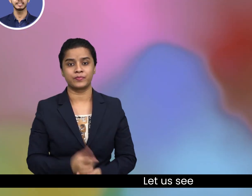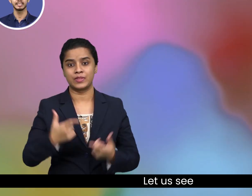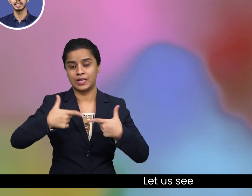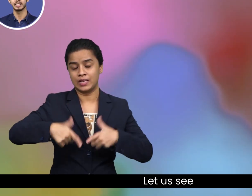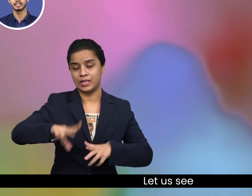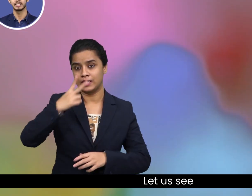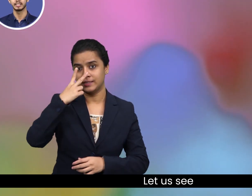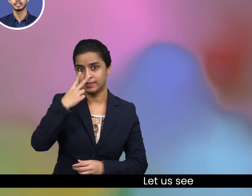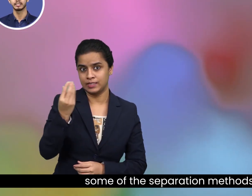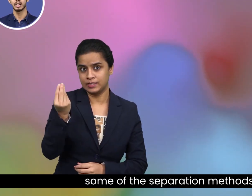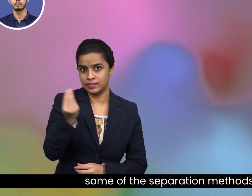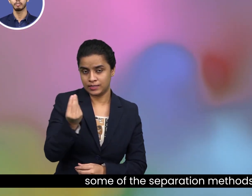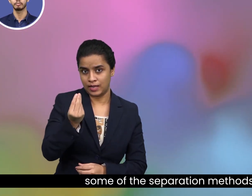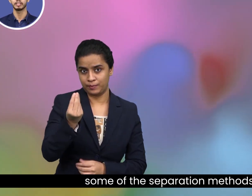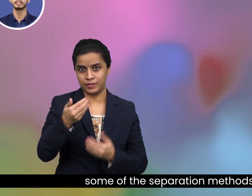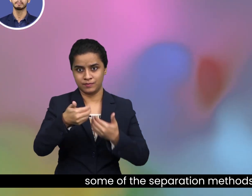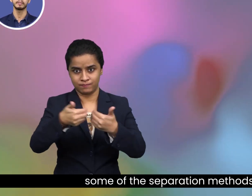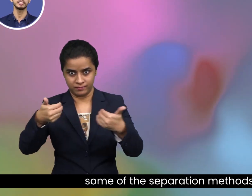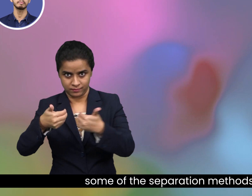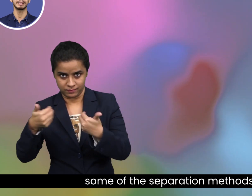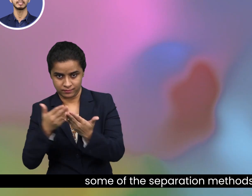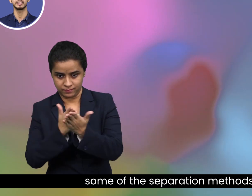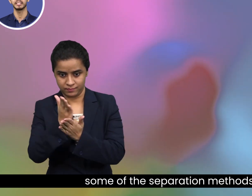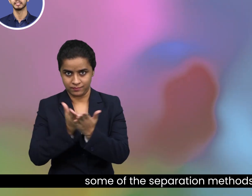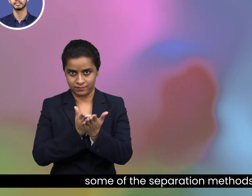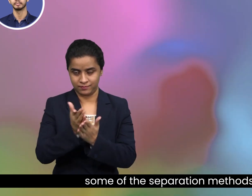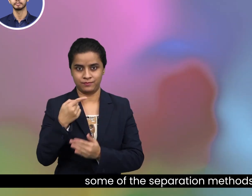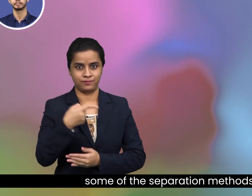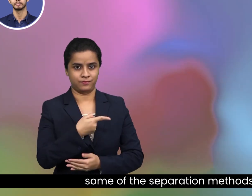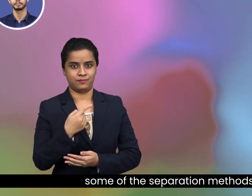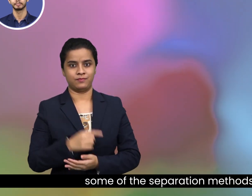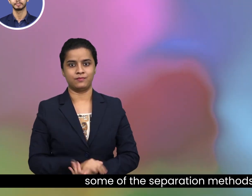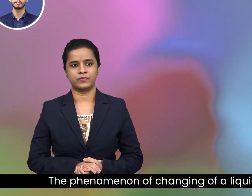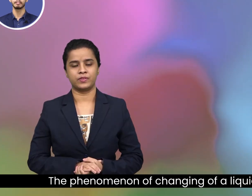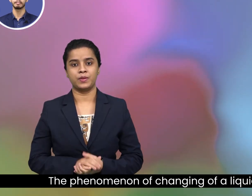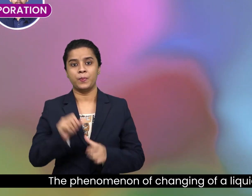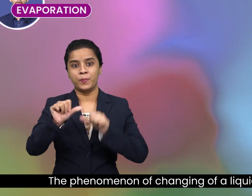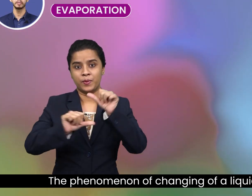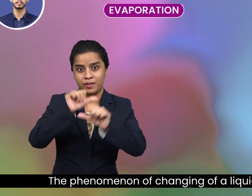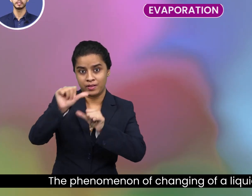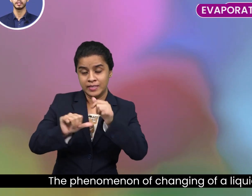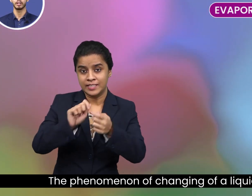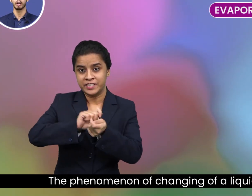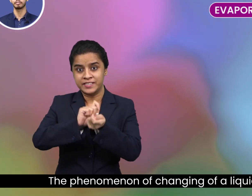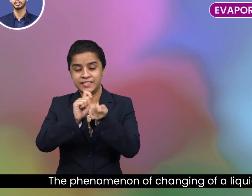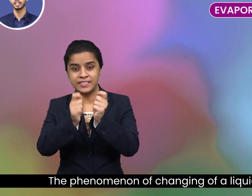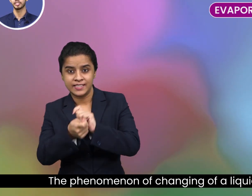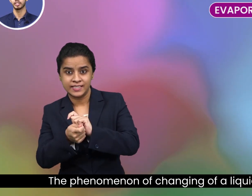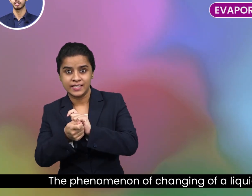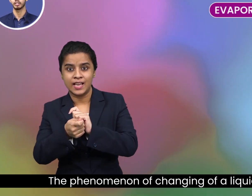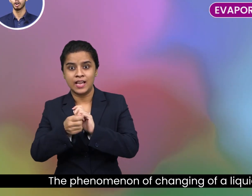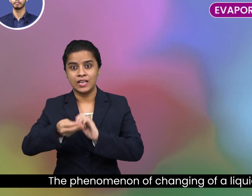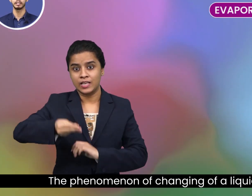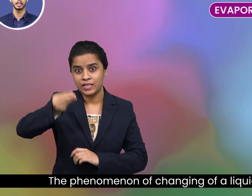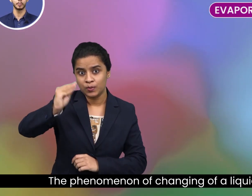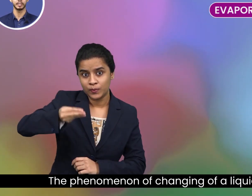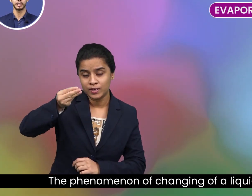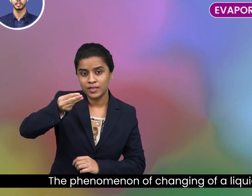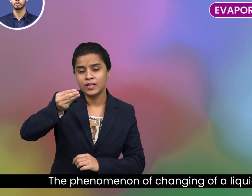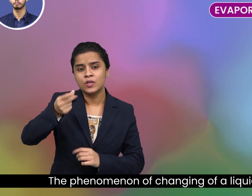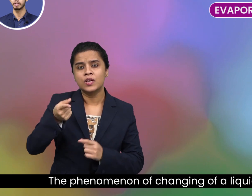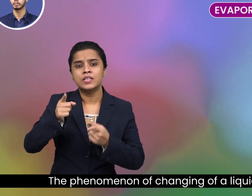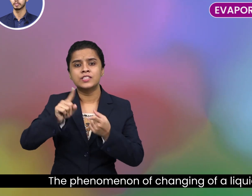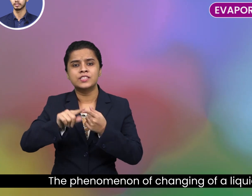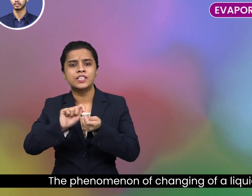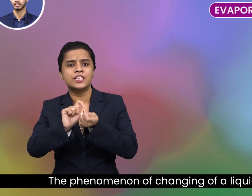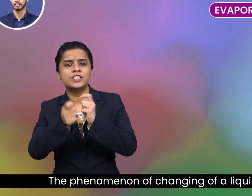Let us see some of the separation methods here. The phenomenon of change of a liquid